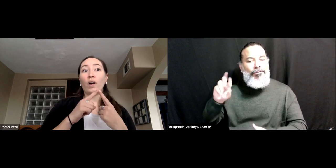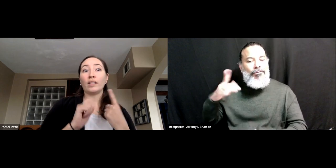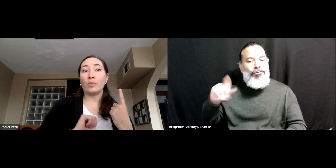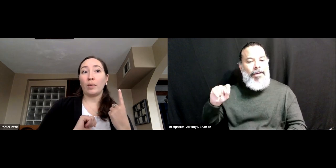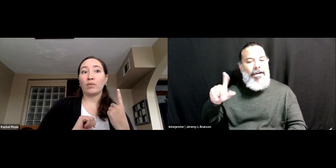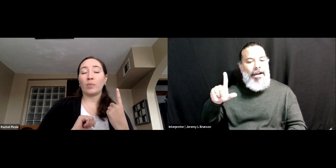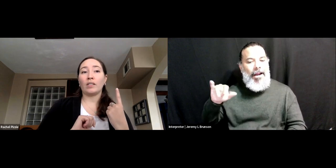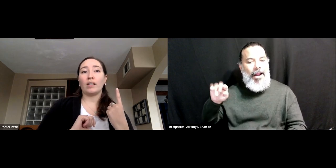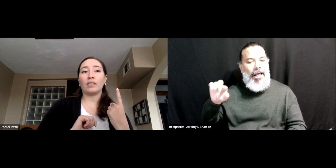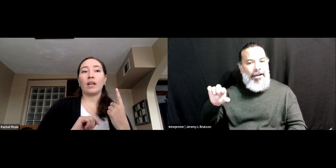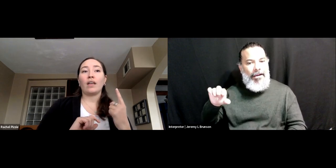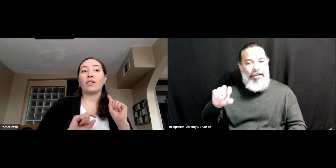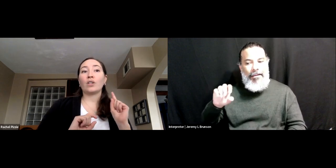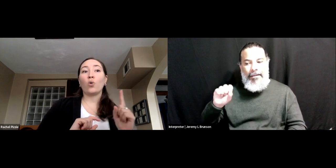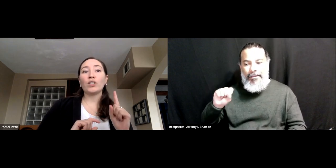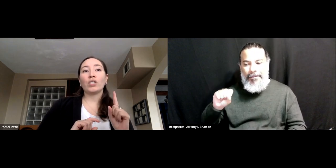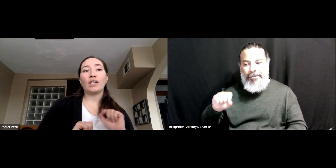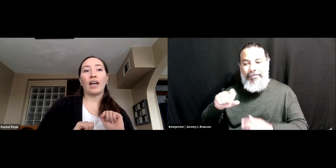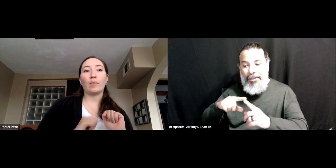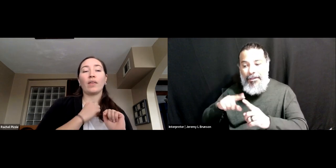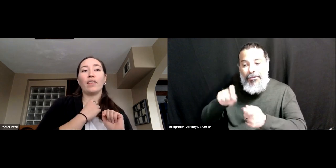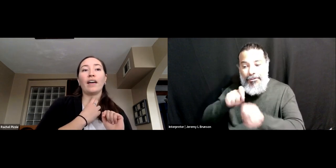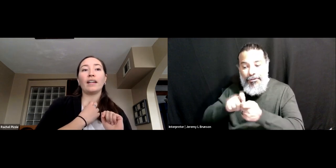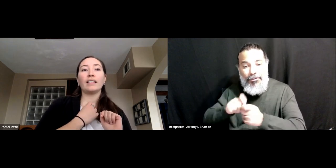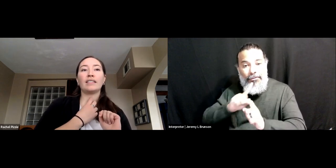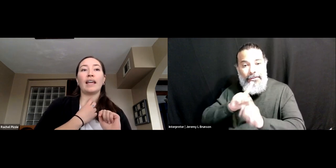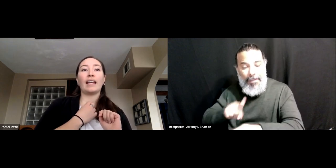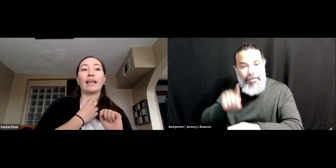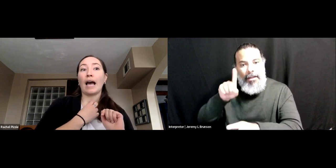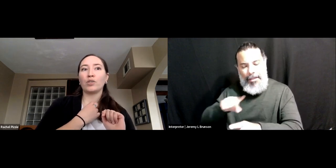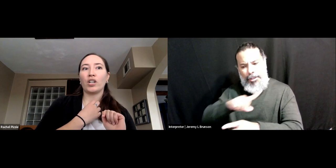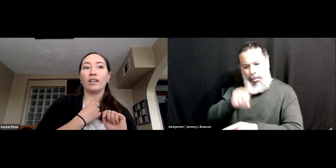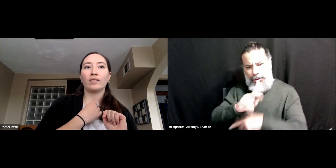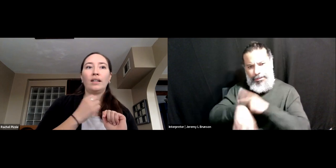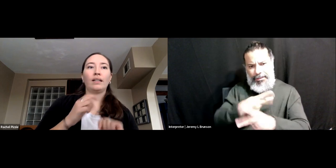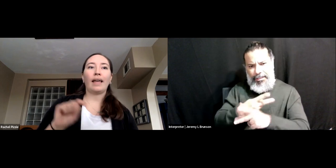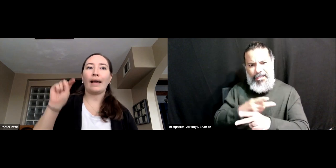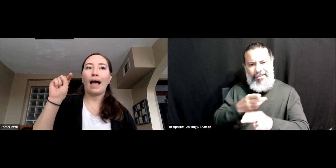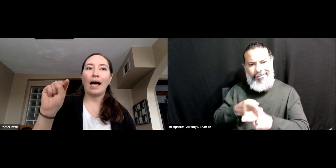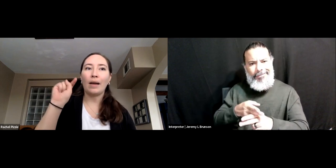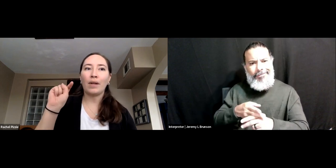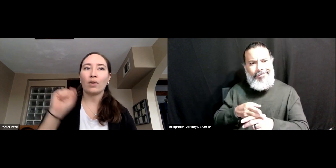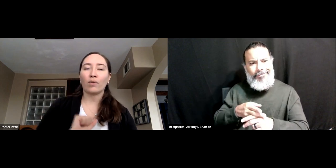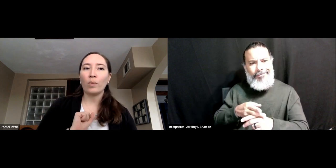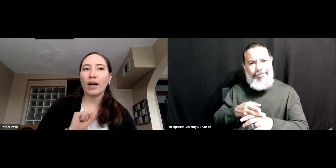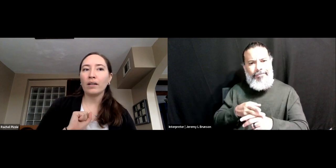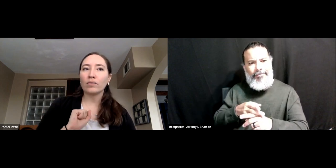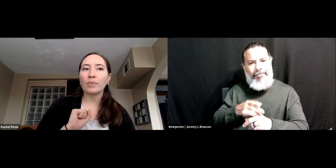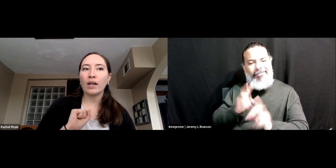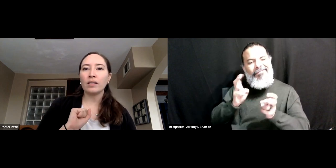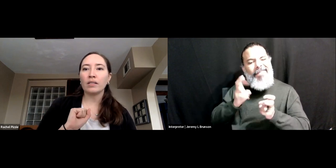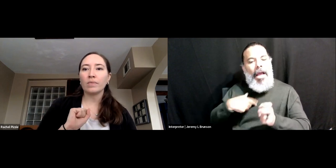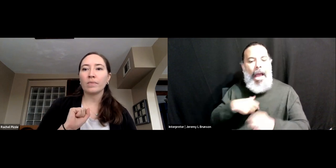So one, spammy responses, there's a question type that is a CAPTCHA, like I'm not a